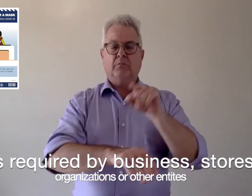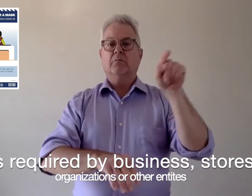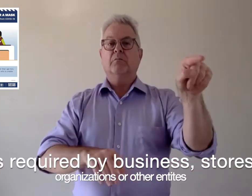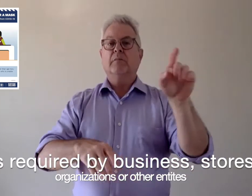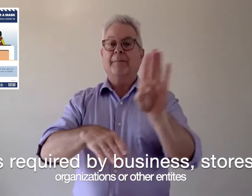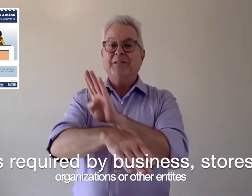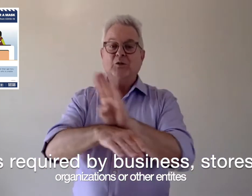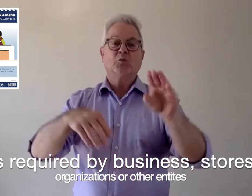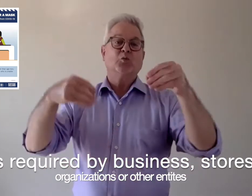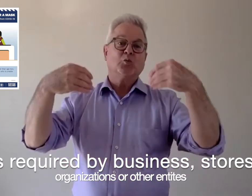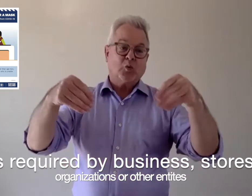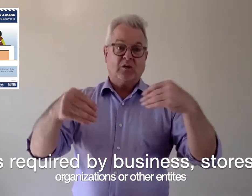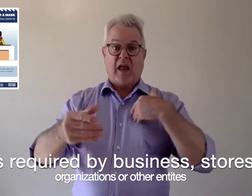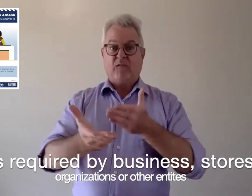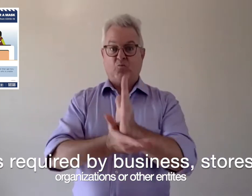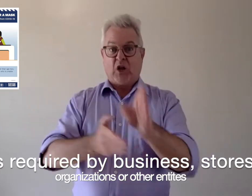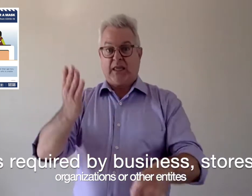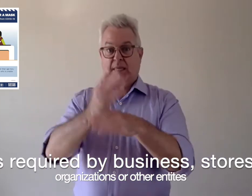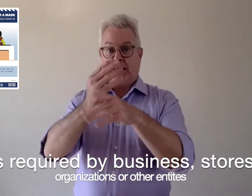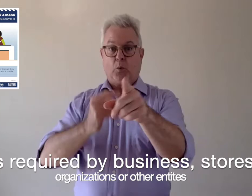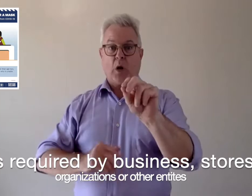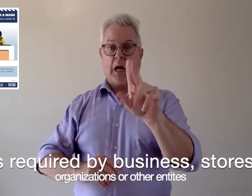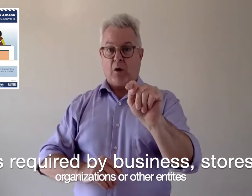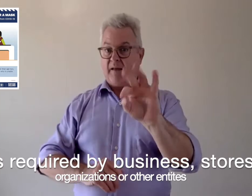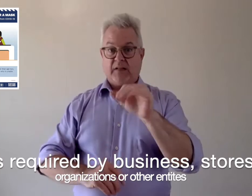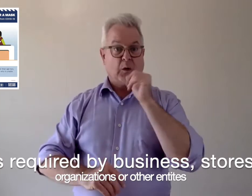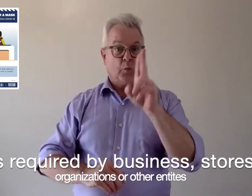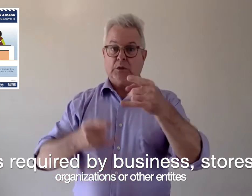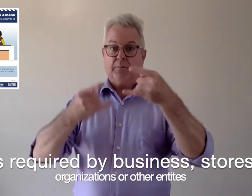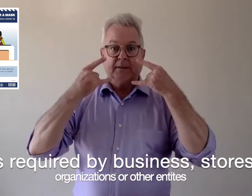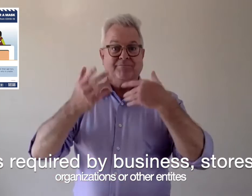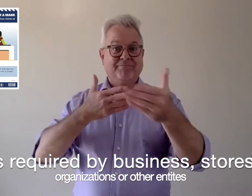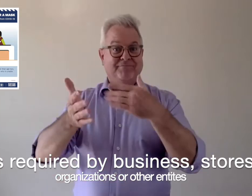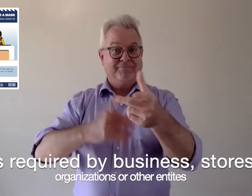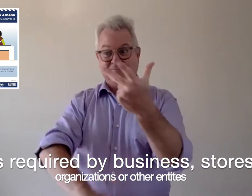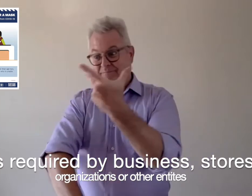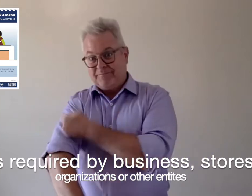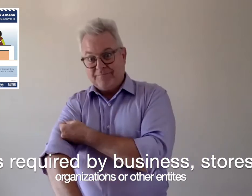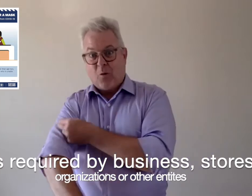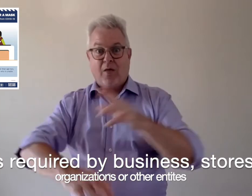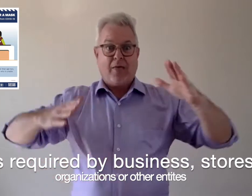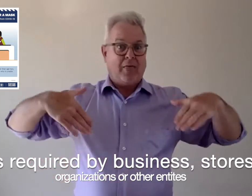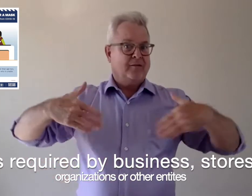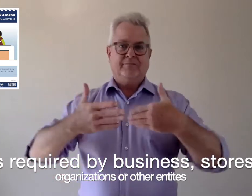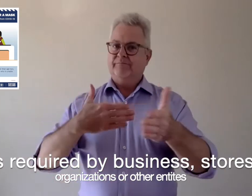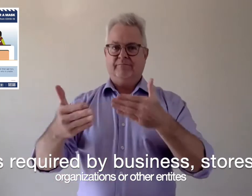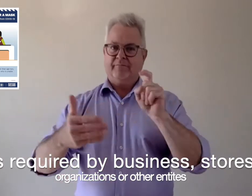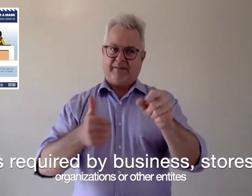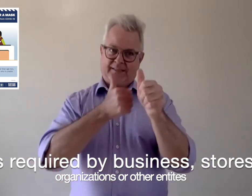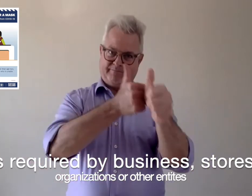for that establishment. To go into a specific business, the store or business does have a right to